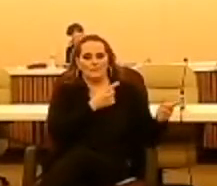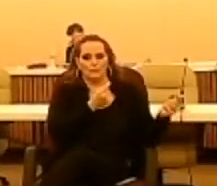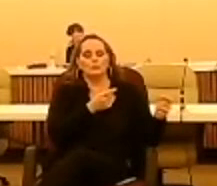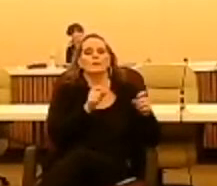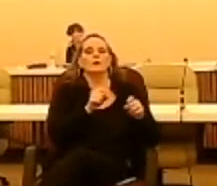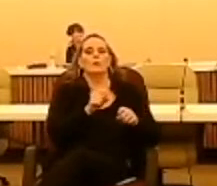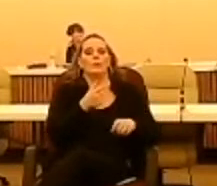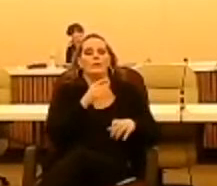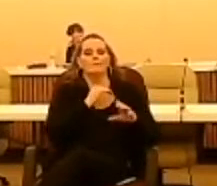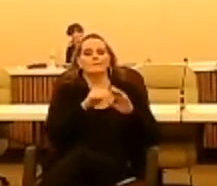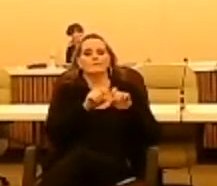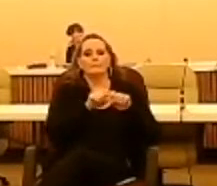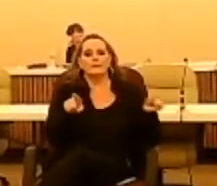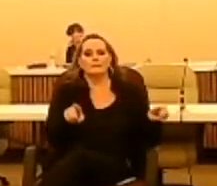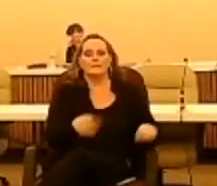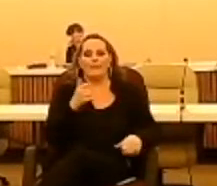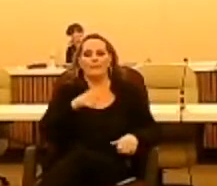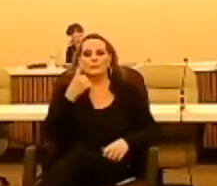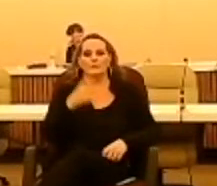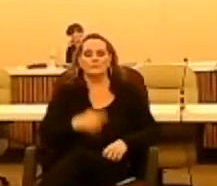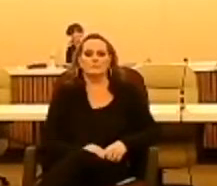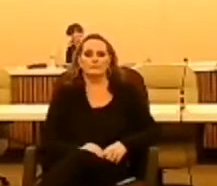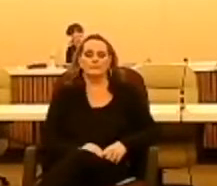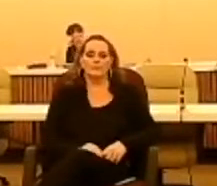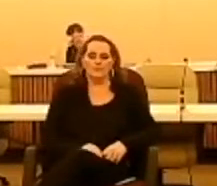Any further questions?